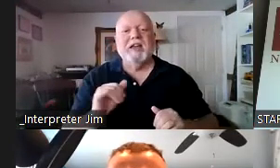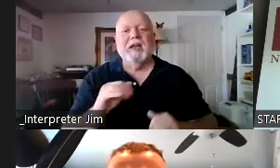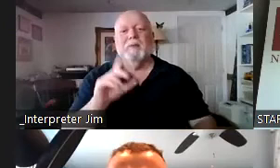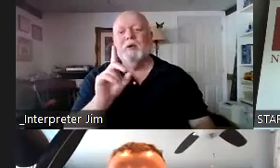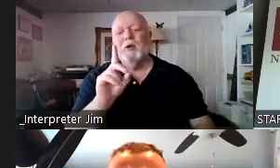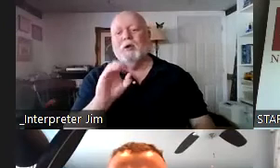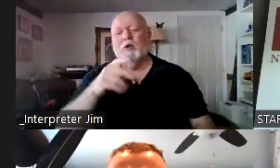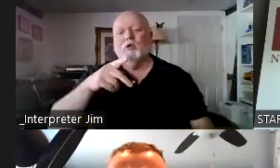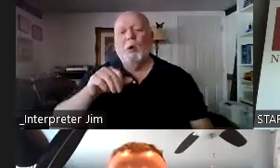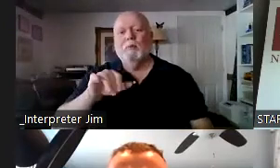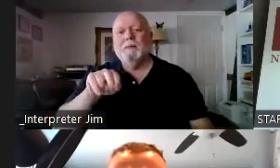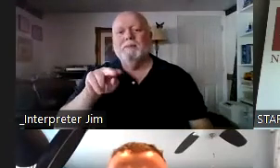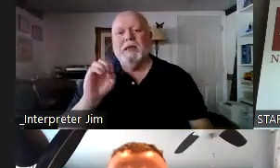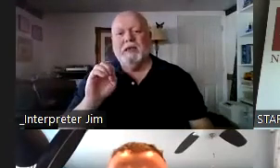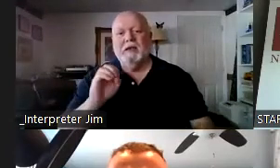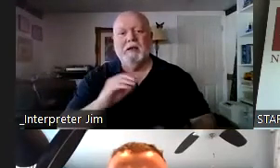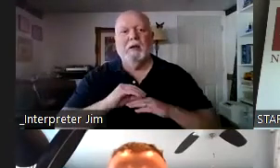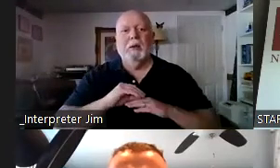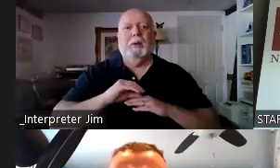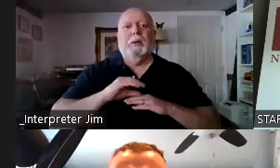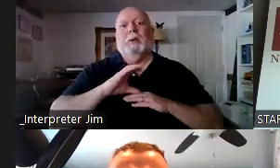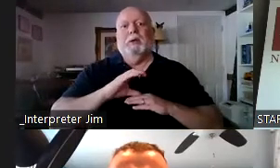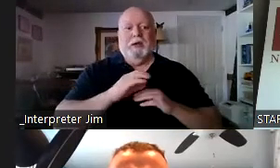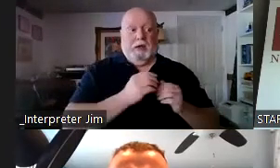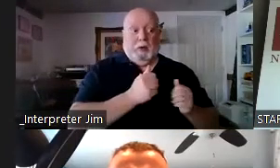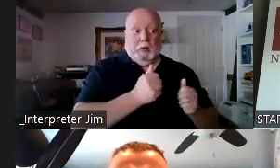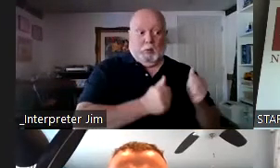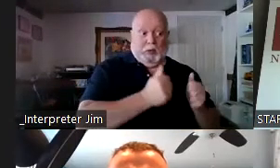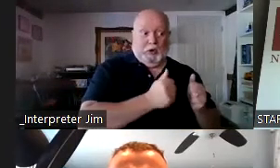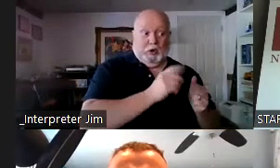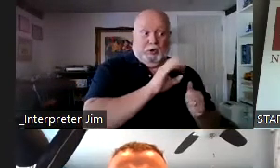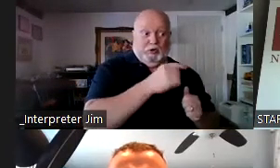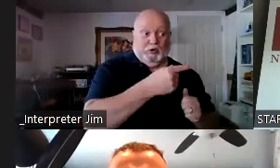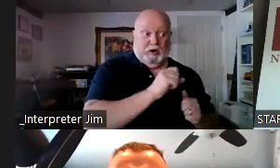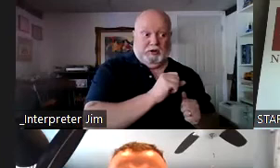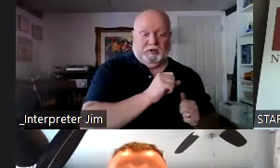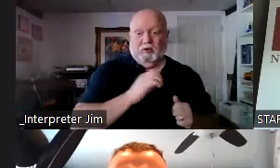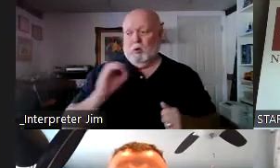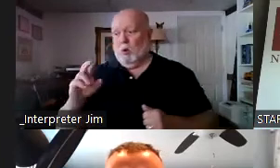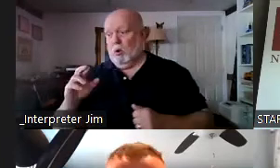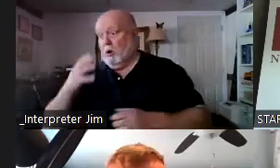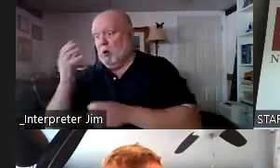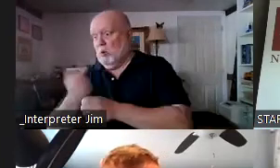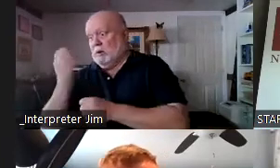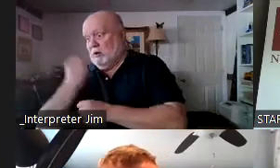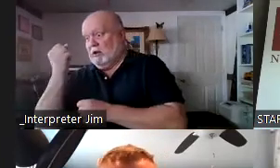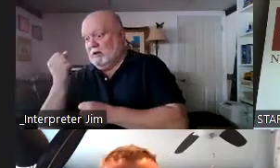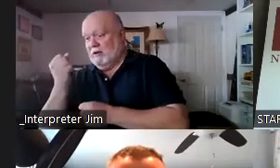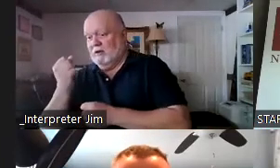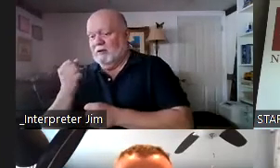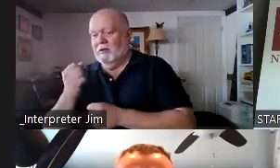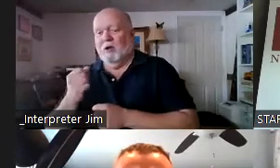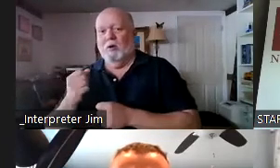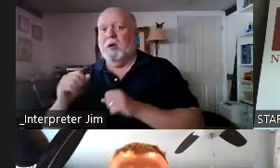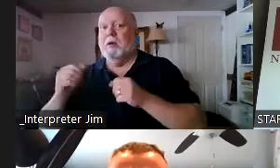from the drug or the rush from the, first it was for the rush from winning, then it was just the potential of the